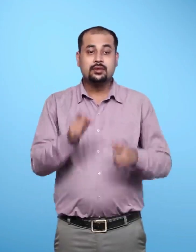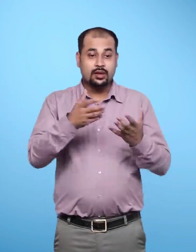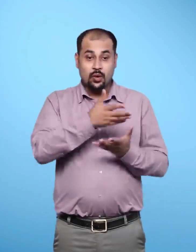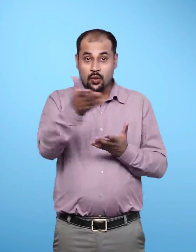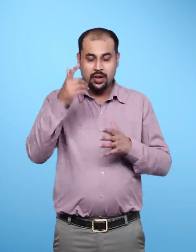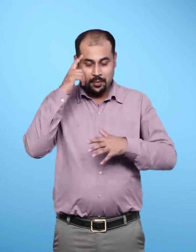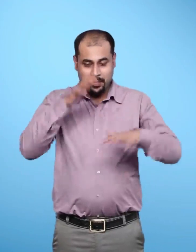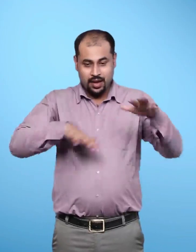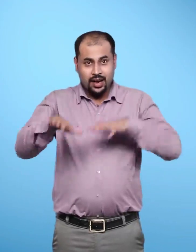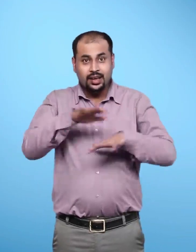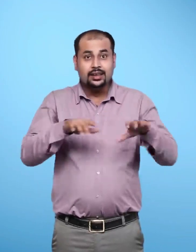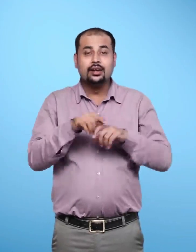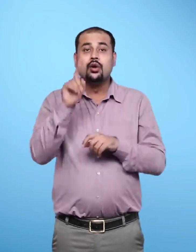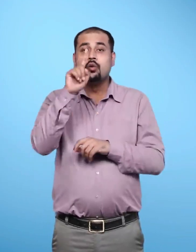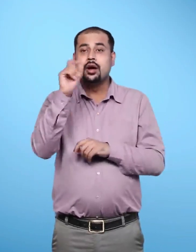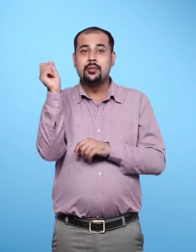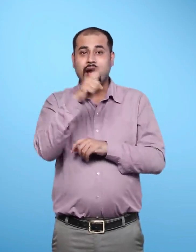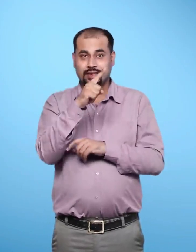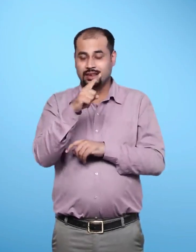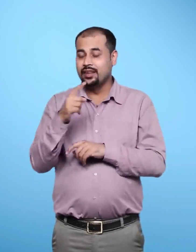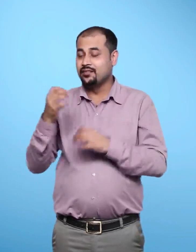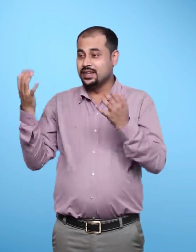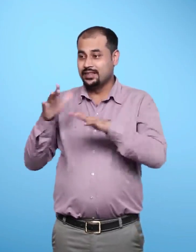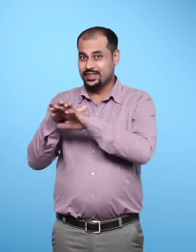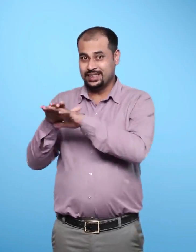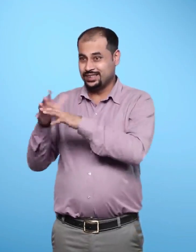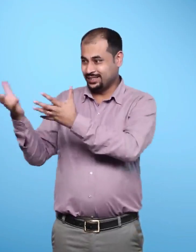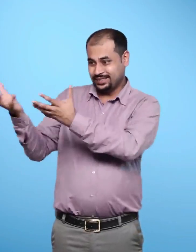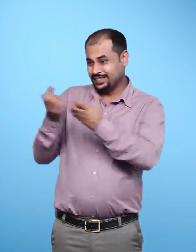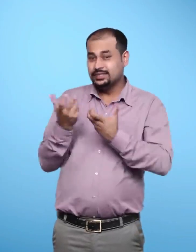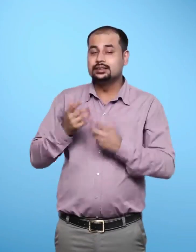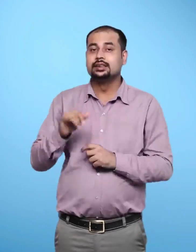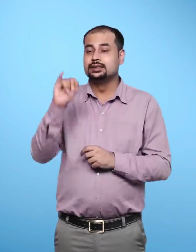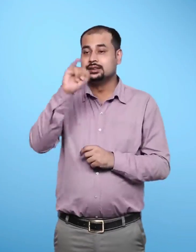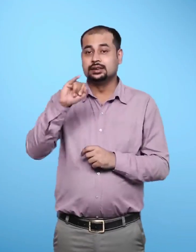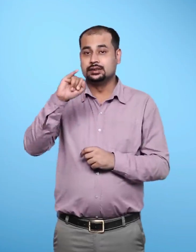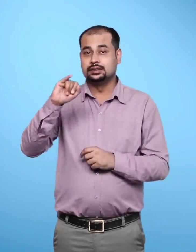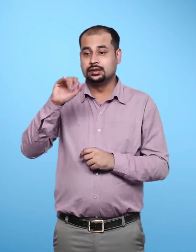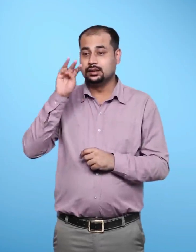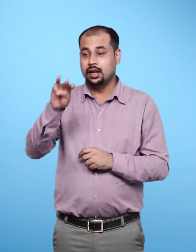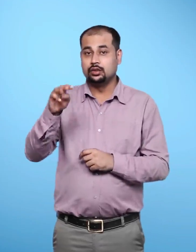In 1 month, they plan to dry 6,000 kilograms of fresh fish.